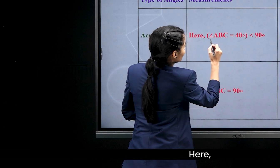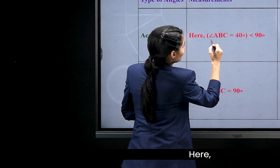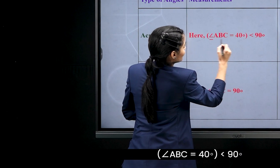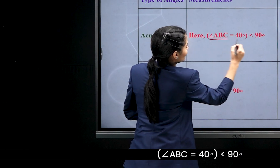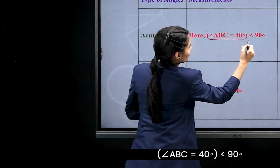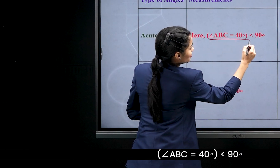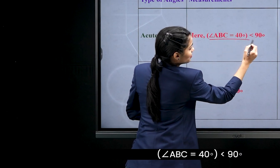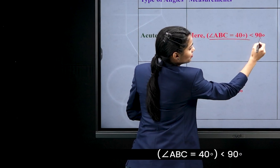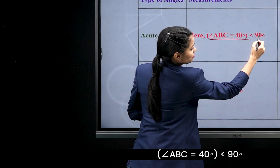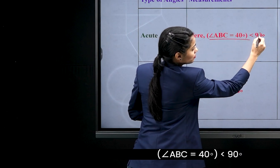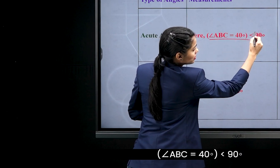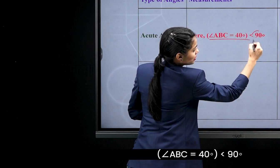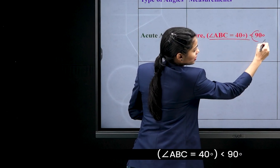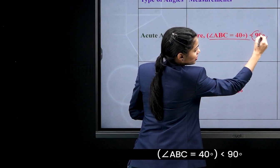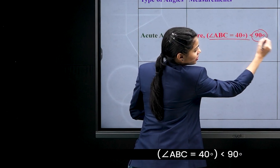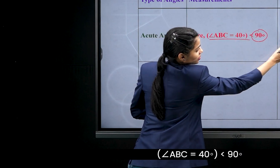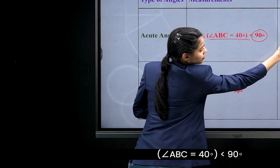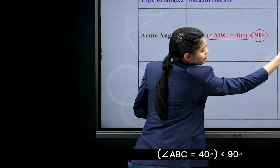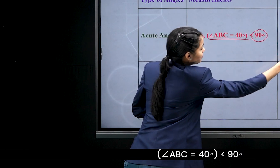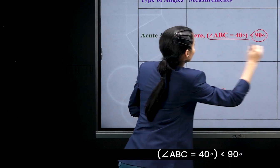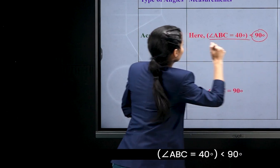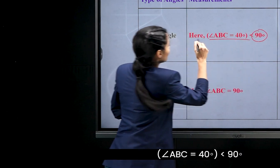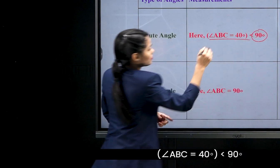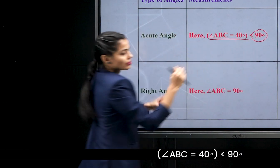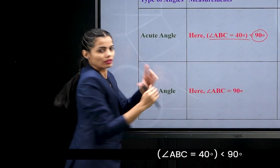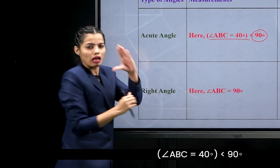Here angle ABC is equal to 40 degree less than 90 degree.